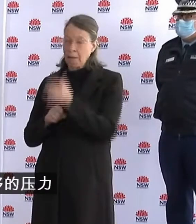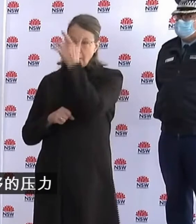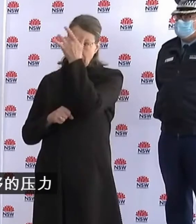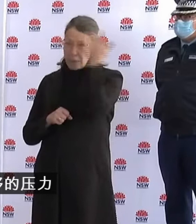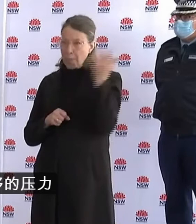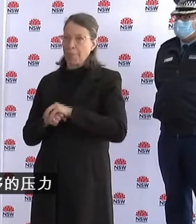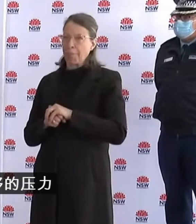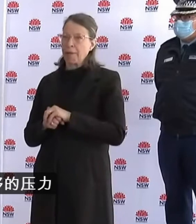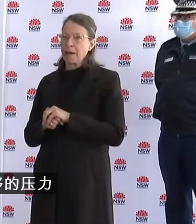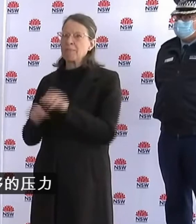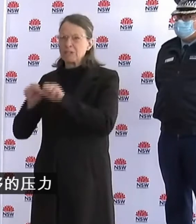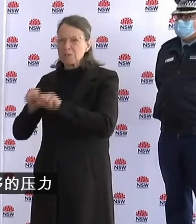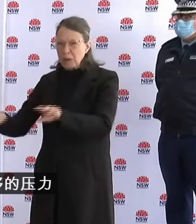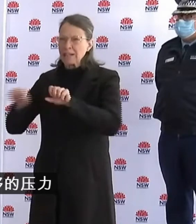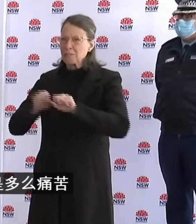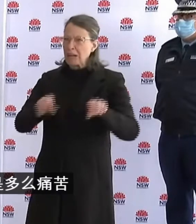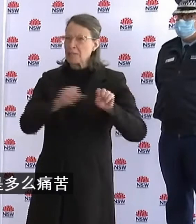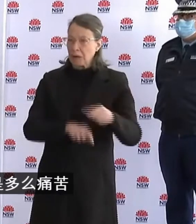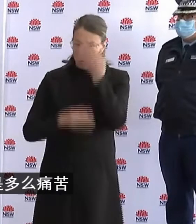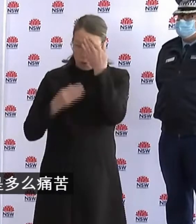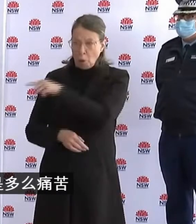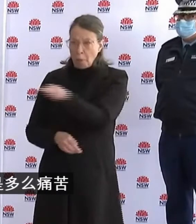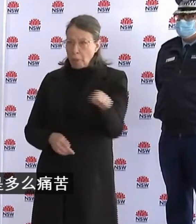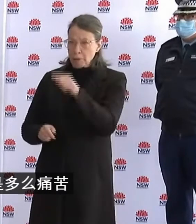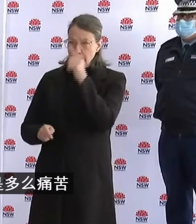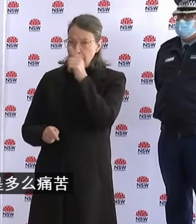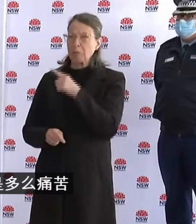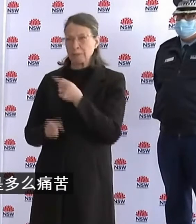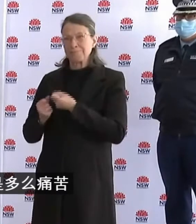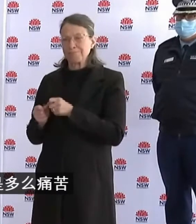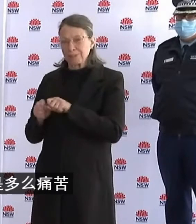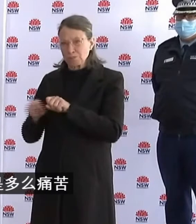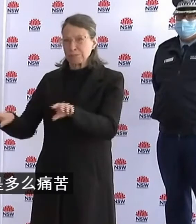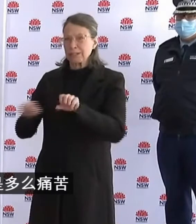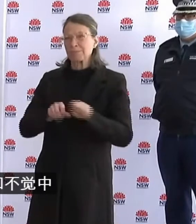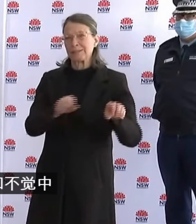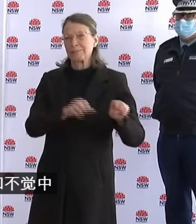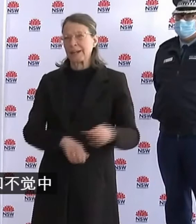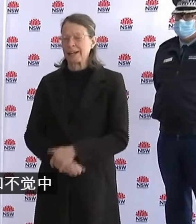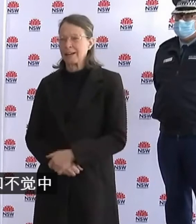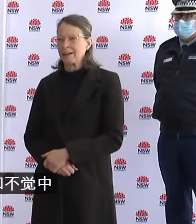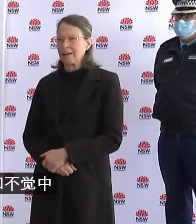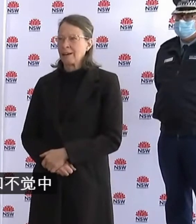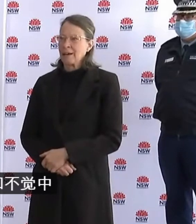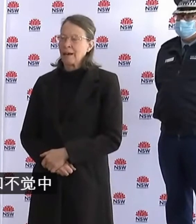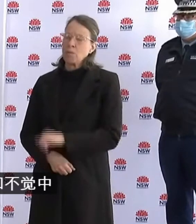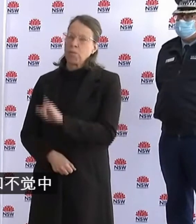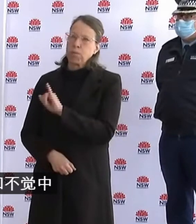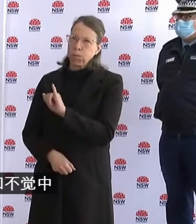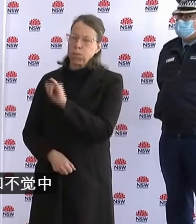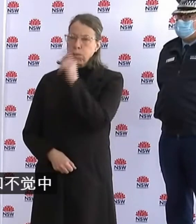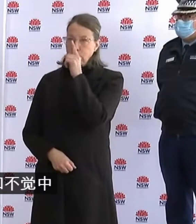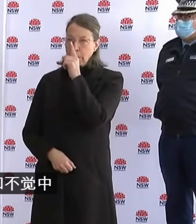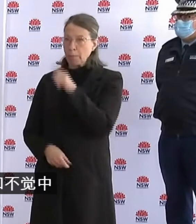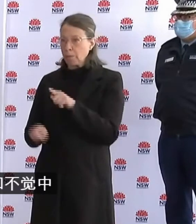additional household. And I can't stress enough how distressing it is for us when we uncover entire families who've got the virus,